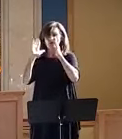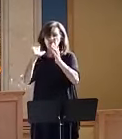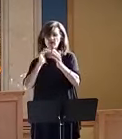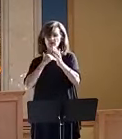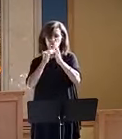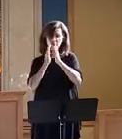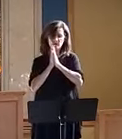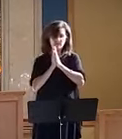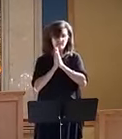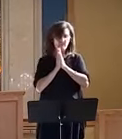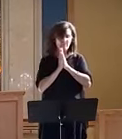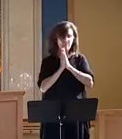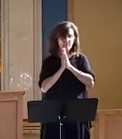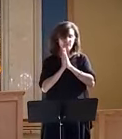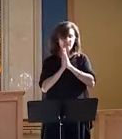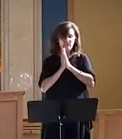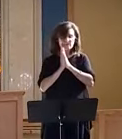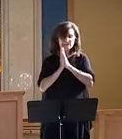prayer.